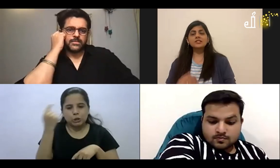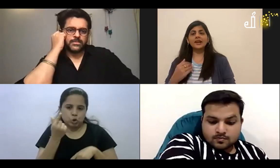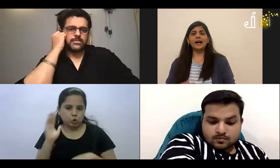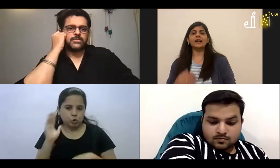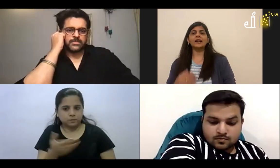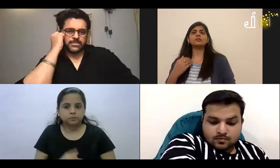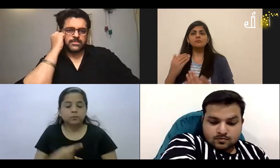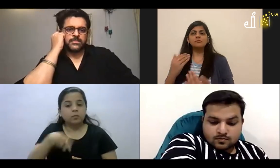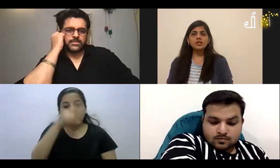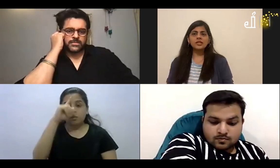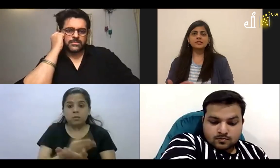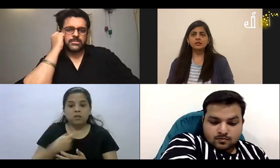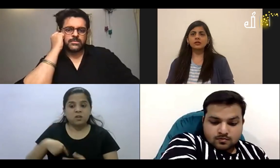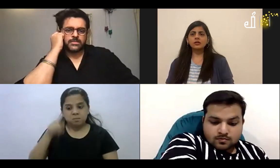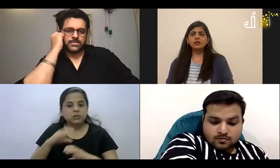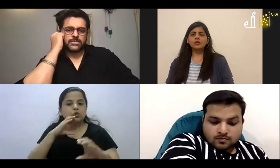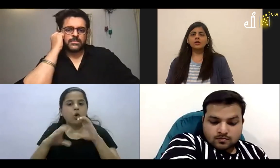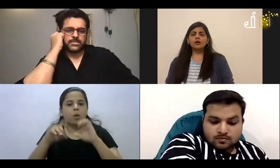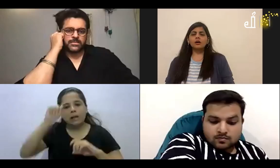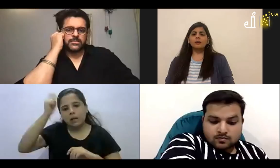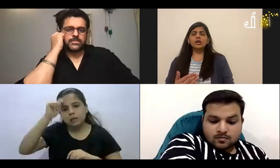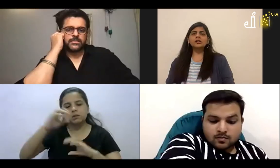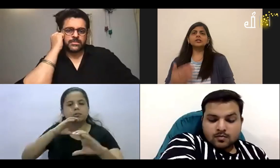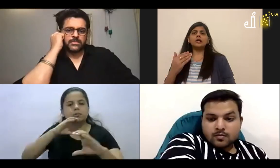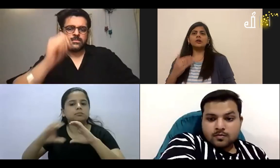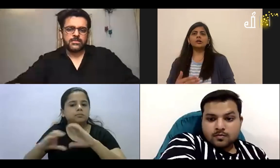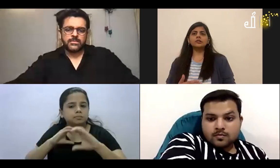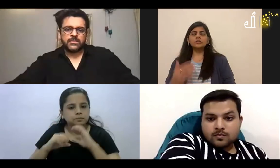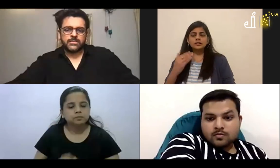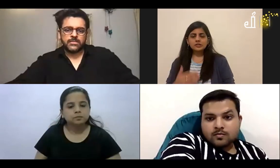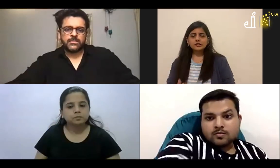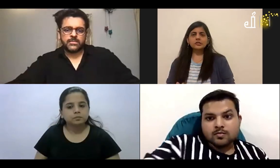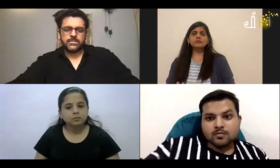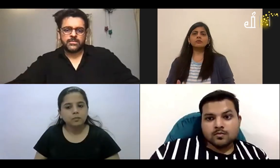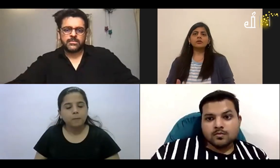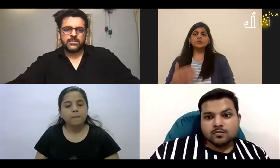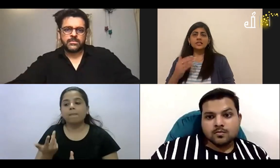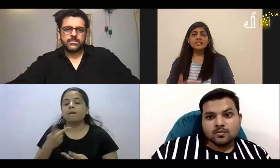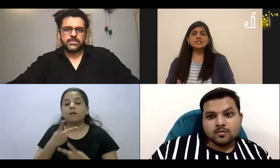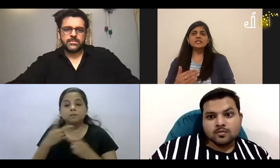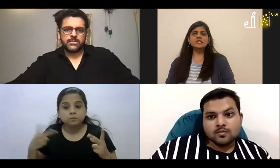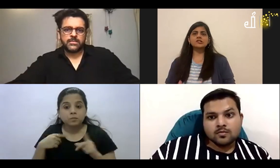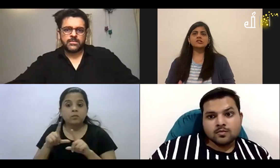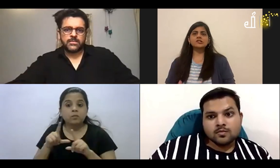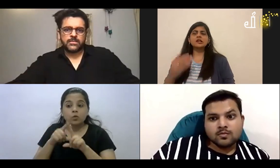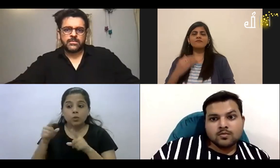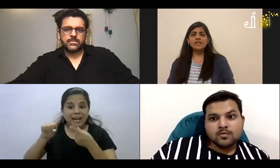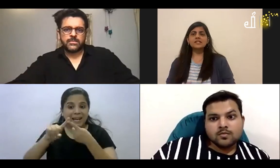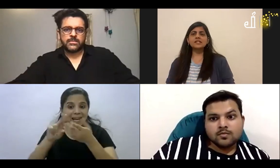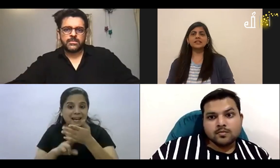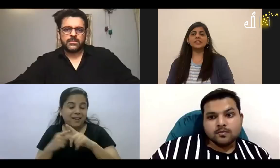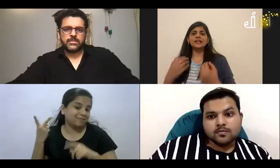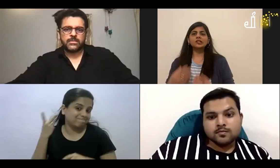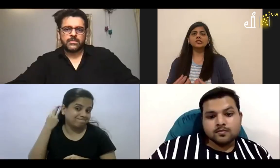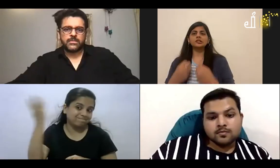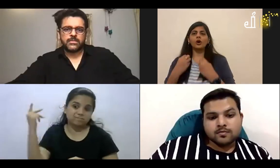believed that I had to communicate in. Because the author, the surgeon, the ENT surgeon advised